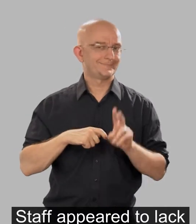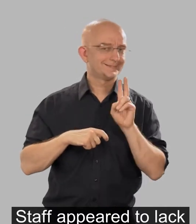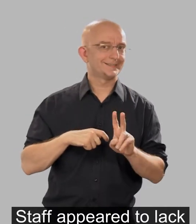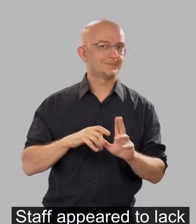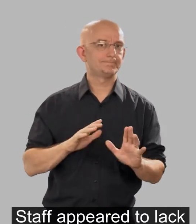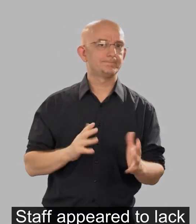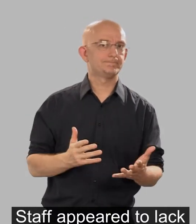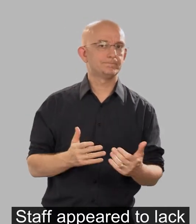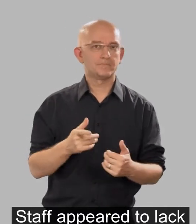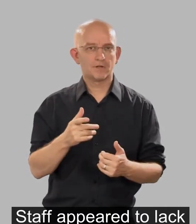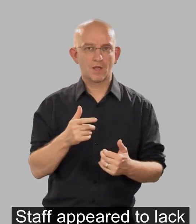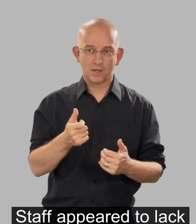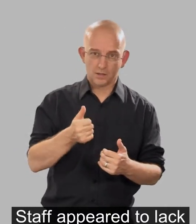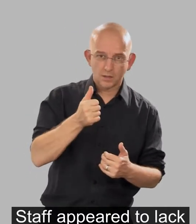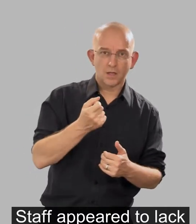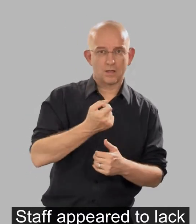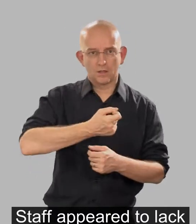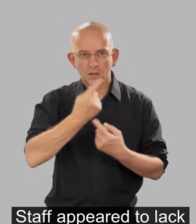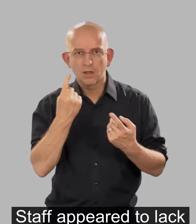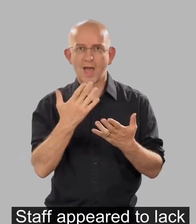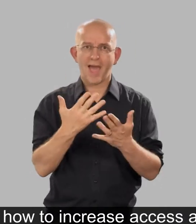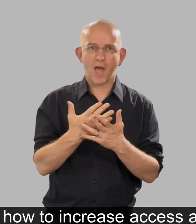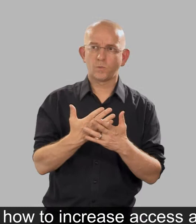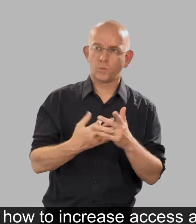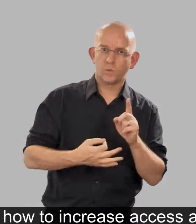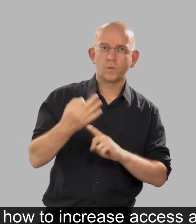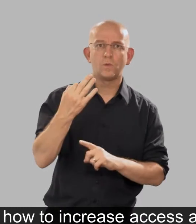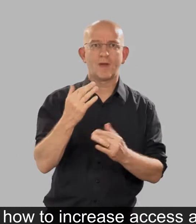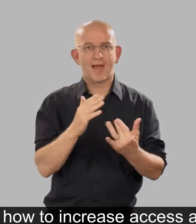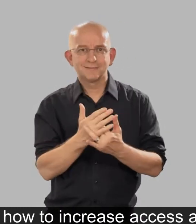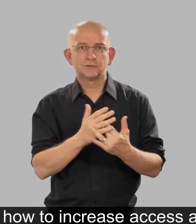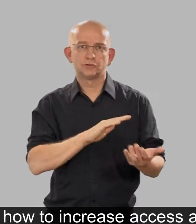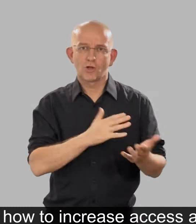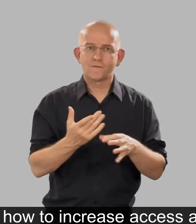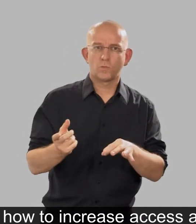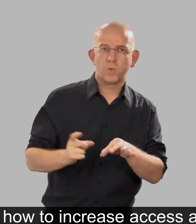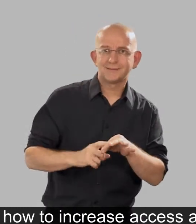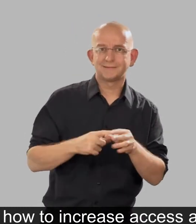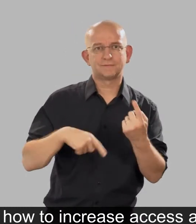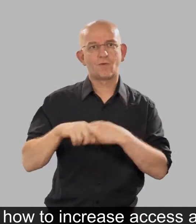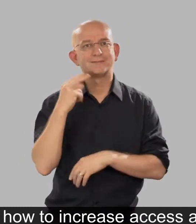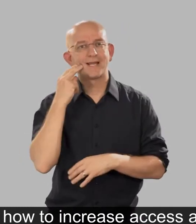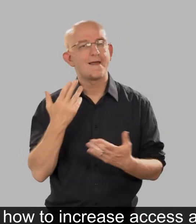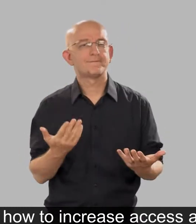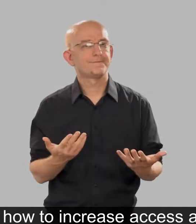appeared to lack confidence and understanding of how to increase access and service quality for deaf